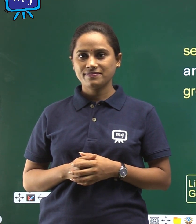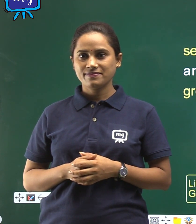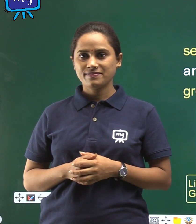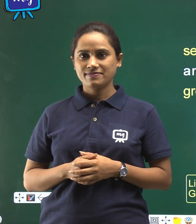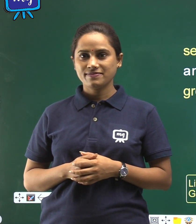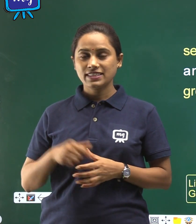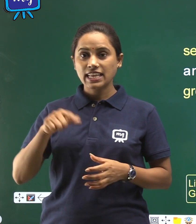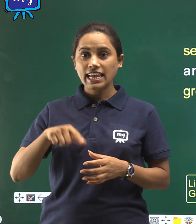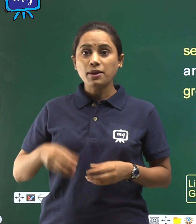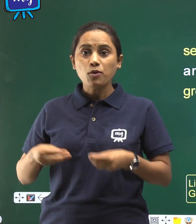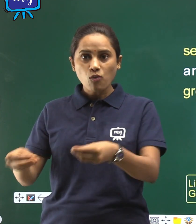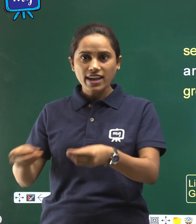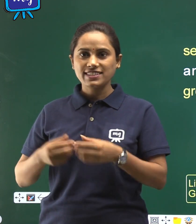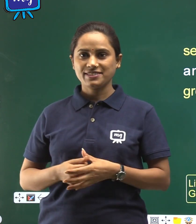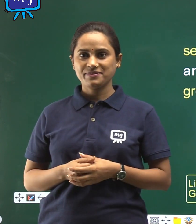It provides